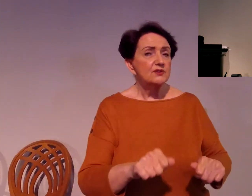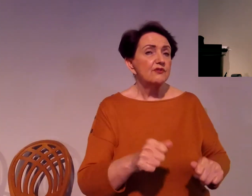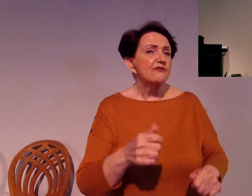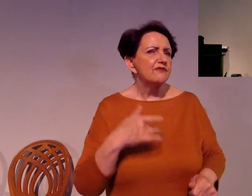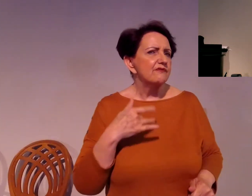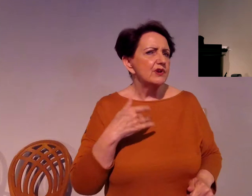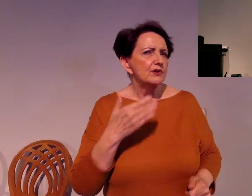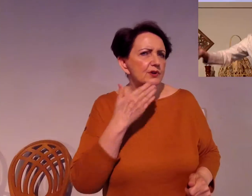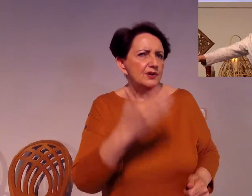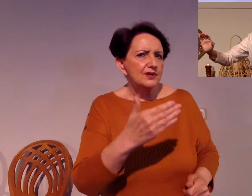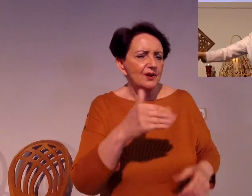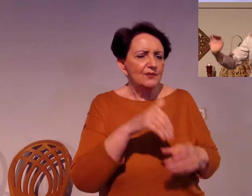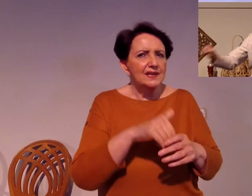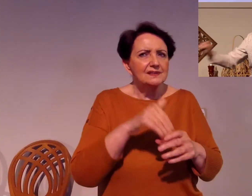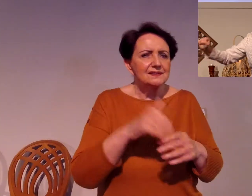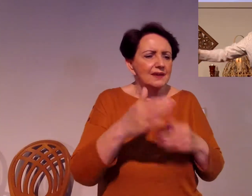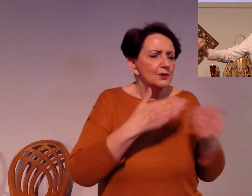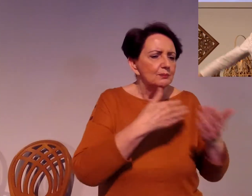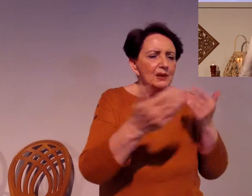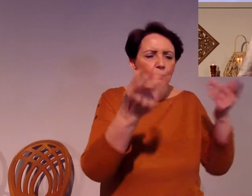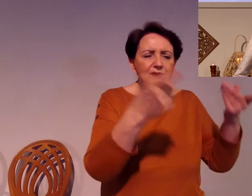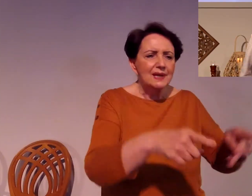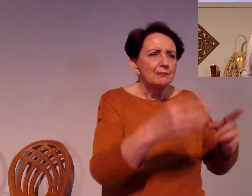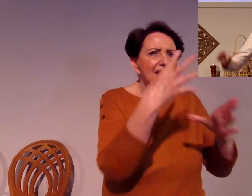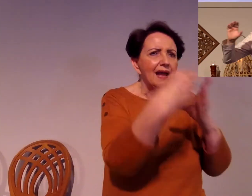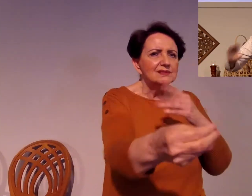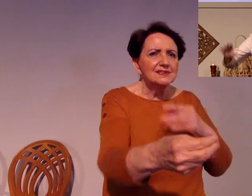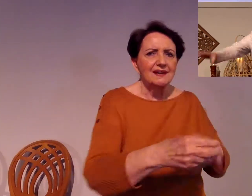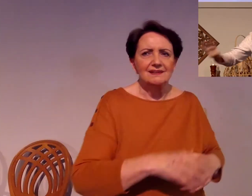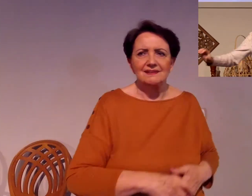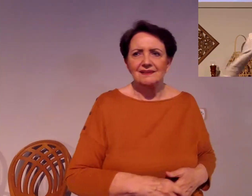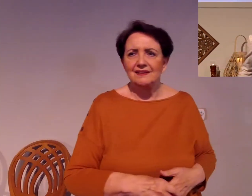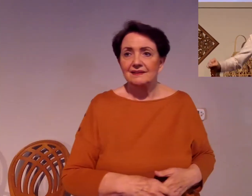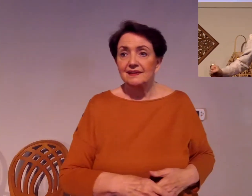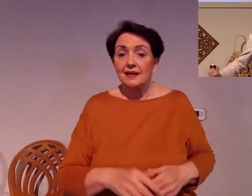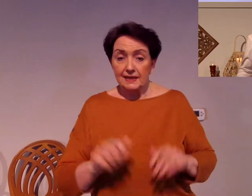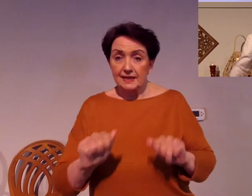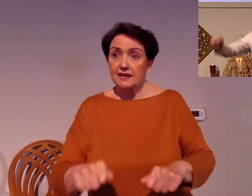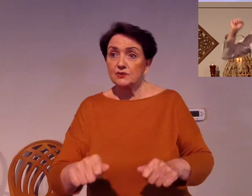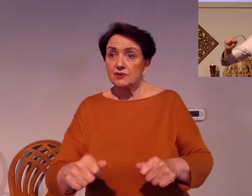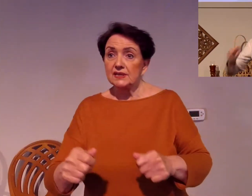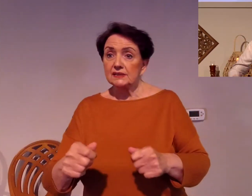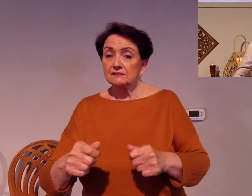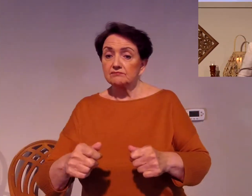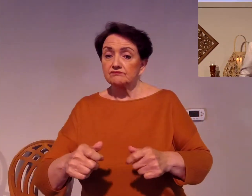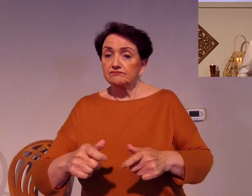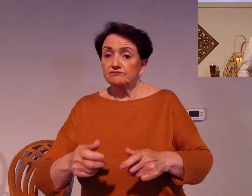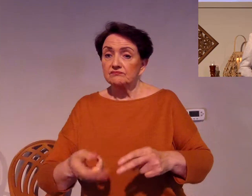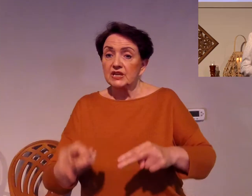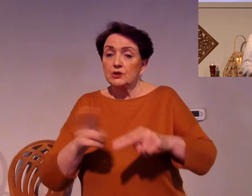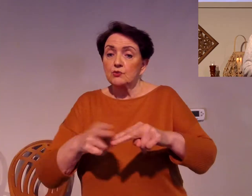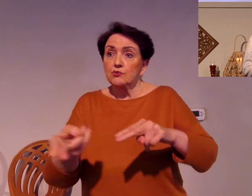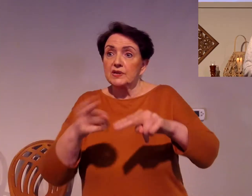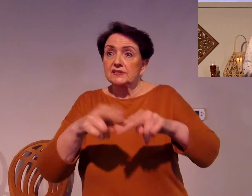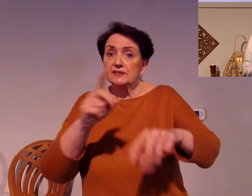good on the inside no matter what's going on out here? And can we expand that time in this